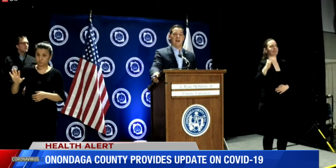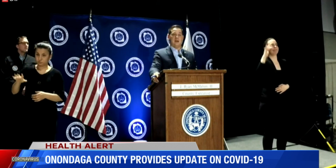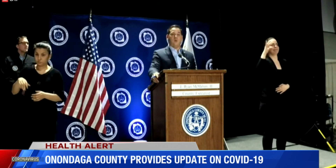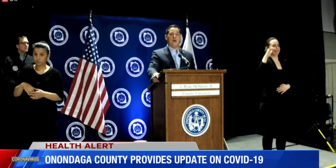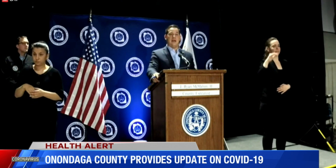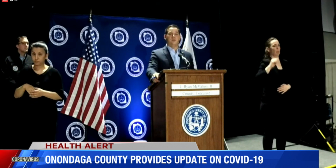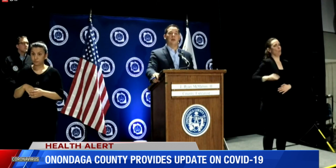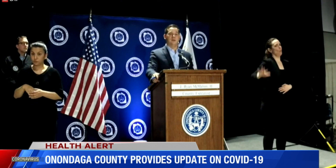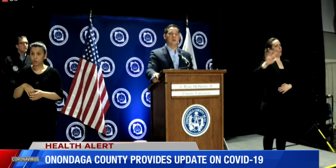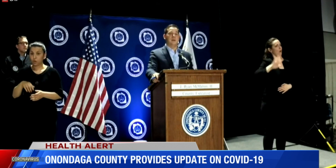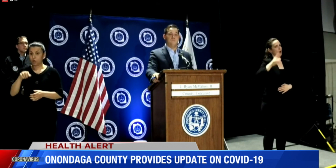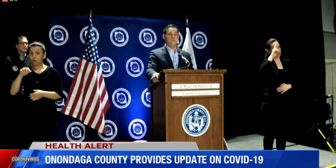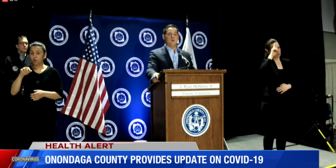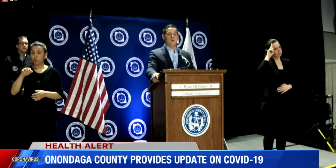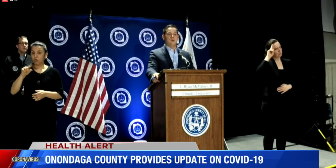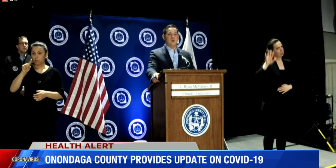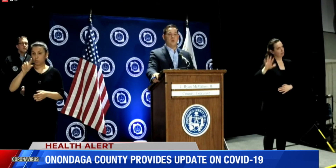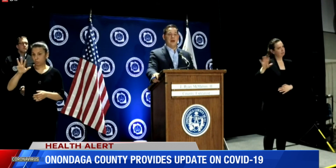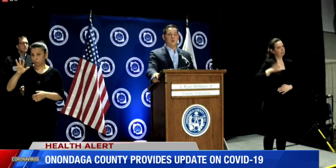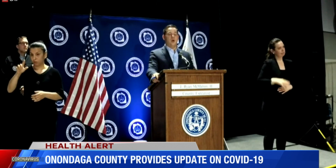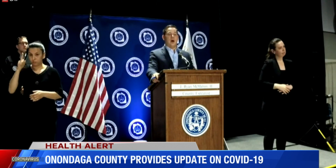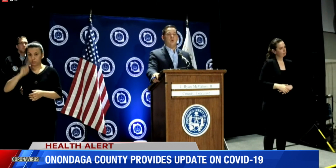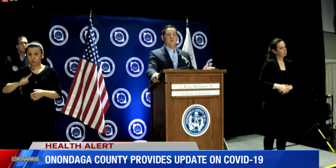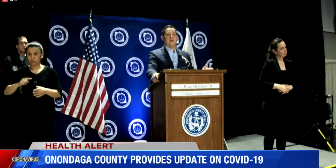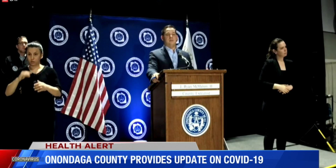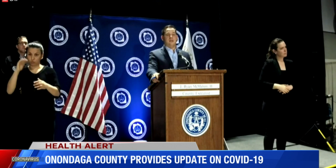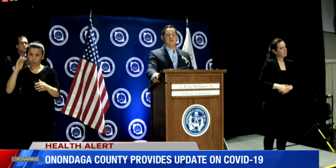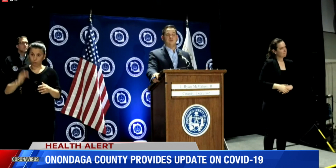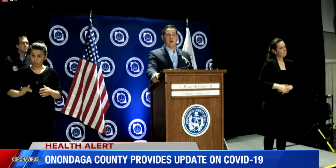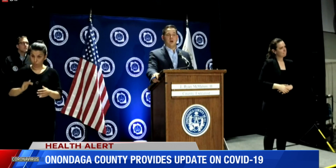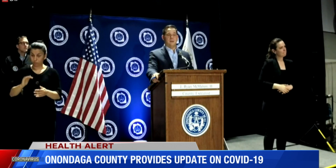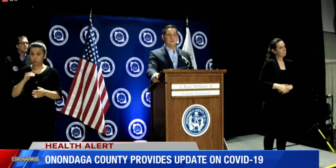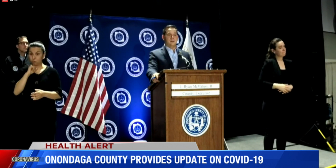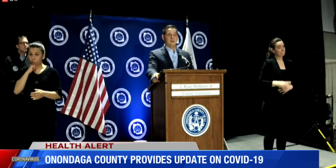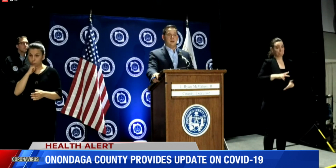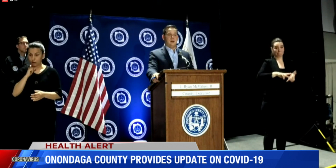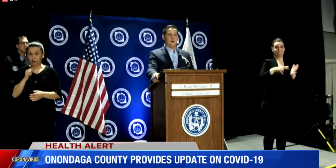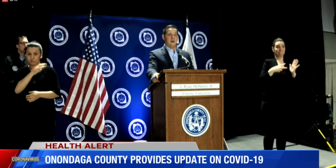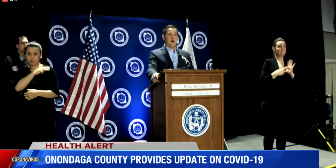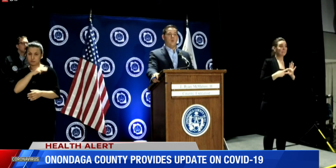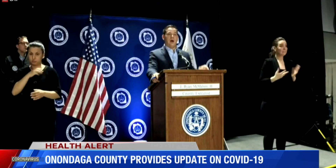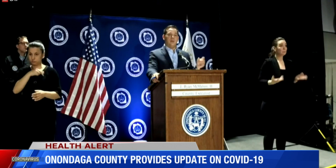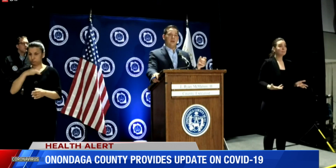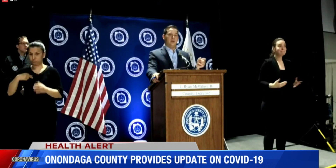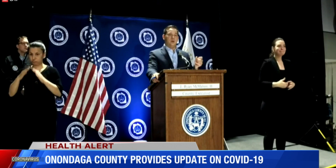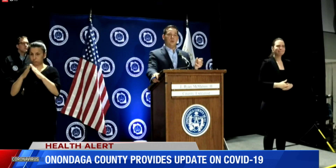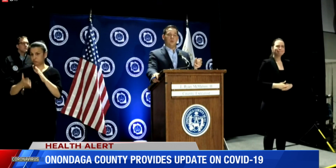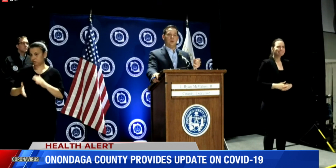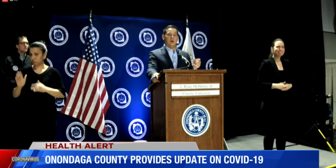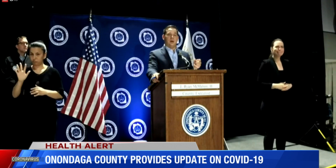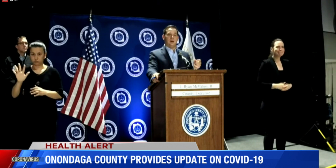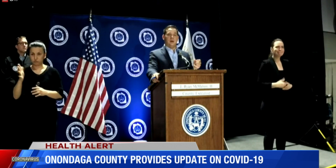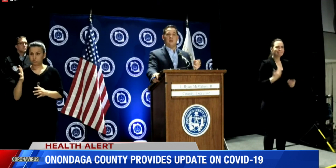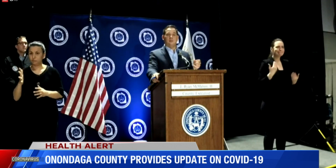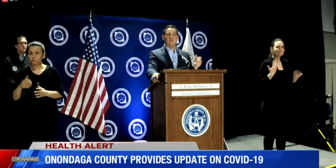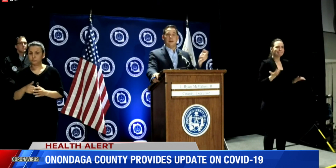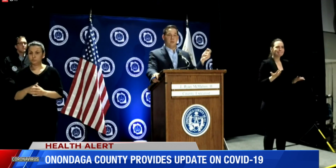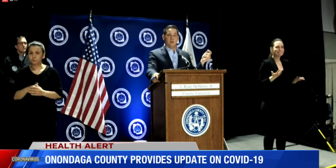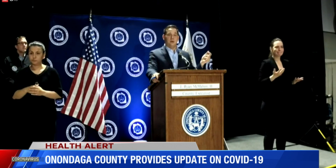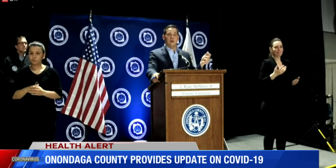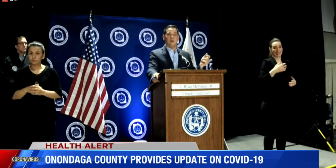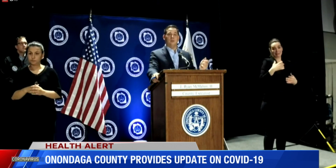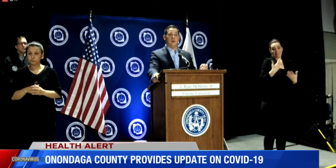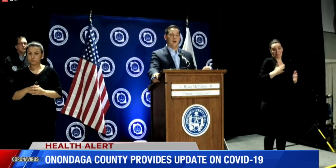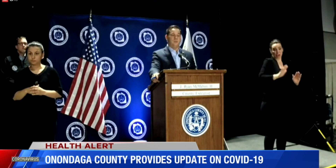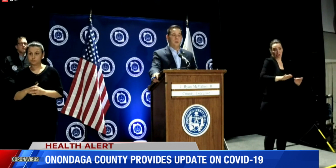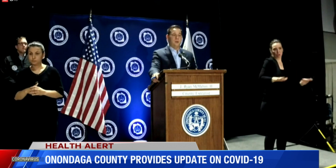not been anyone hospitalized yet. So I don't know what that means as far as how well they do, and I'll never